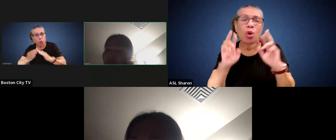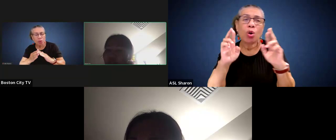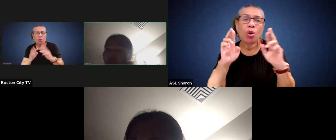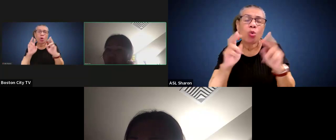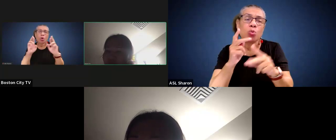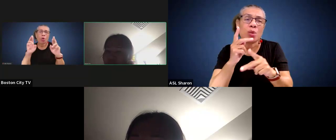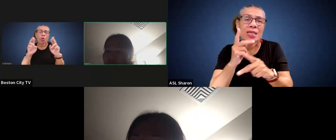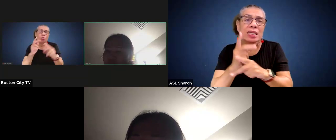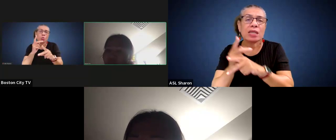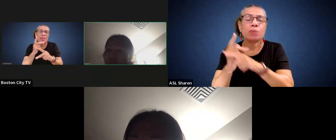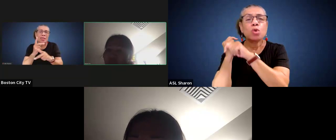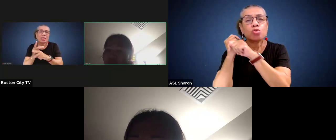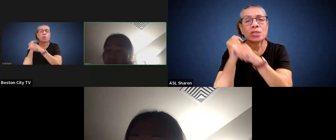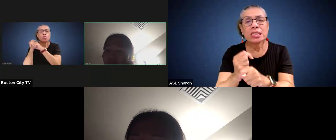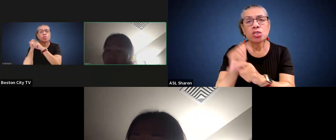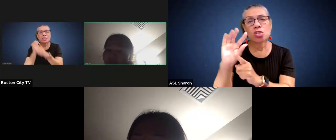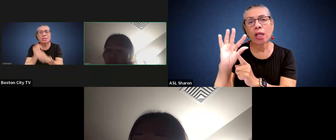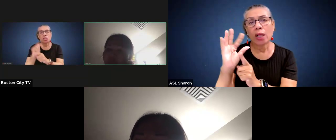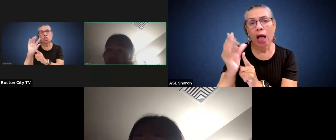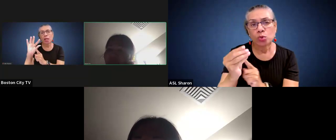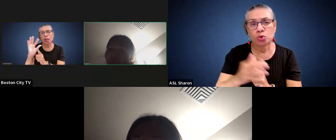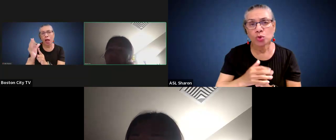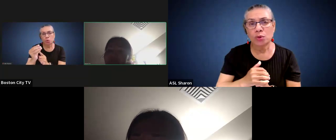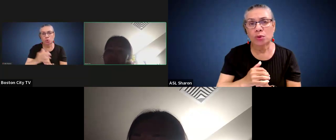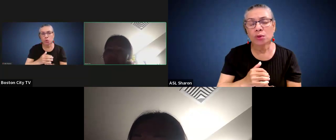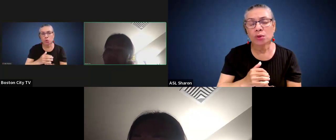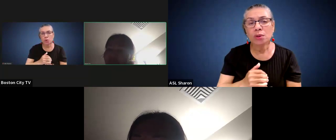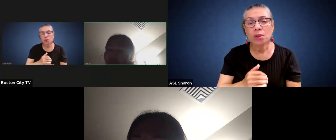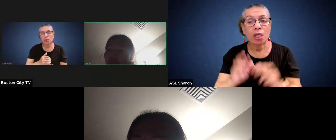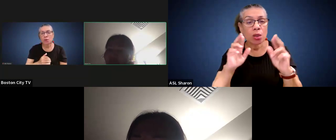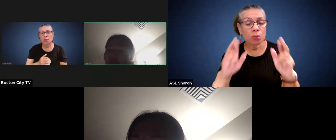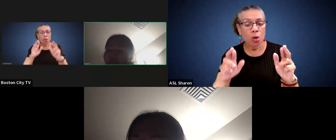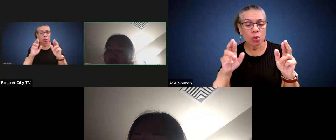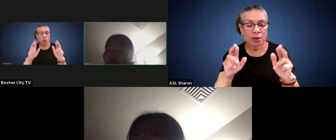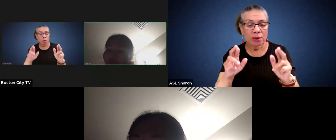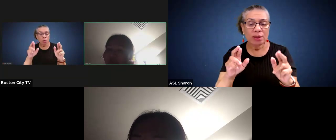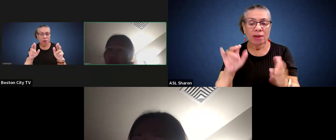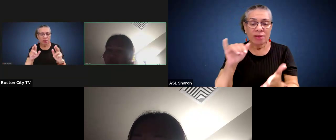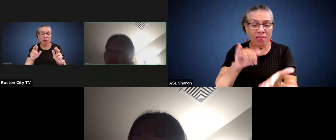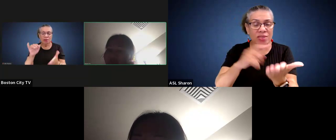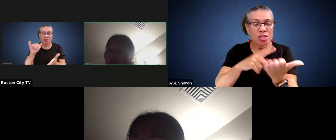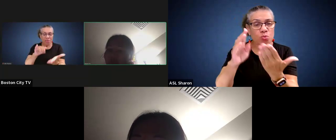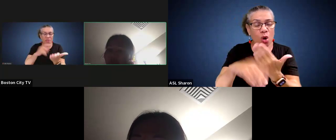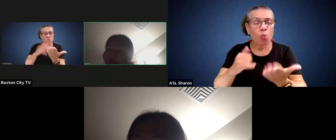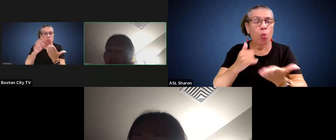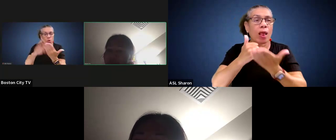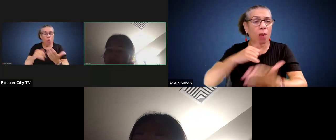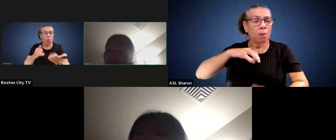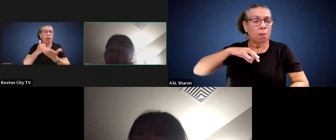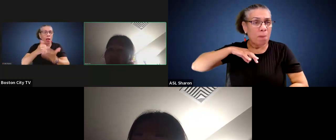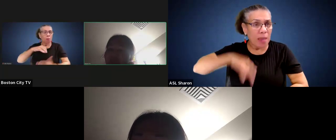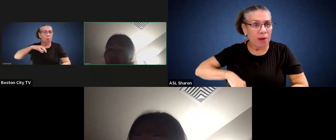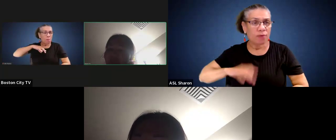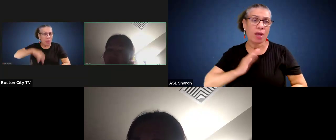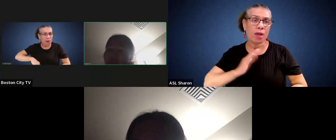traditional culture and hope that having this SEI program can benefit our community